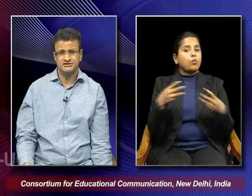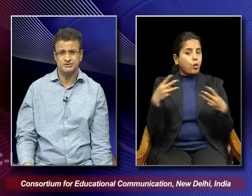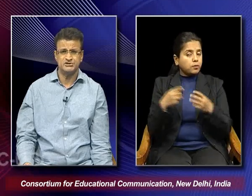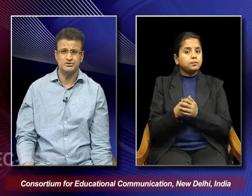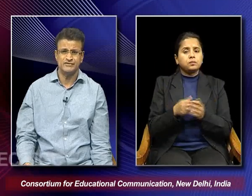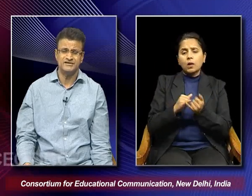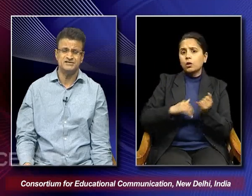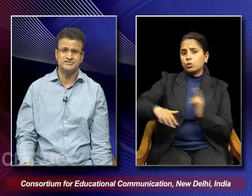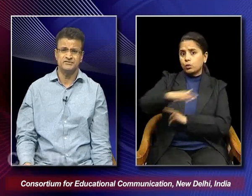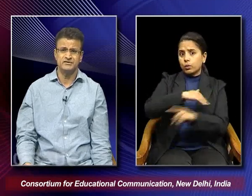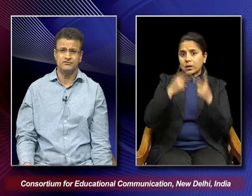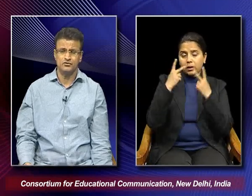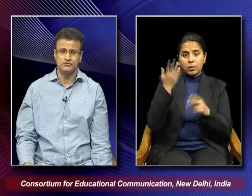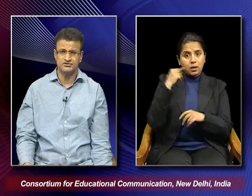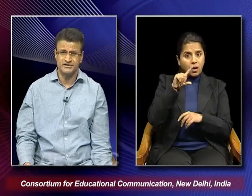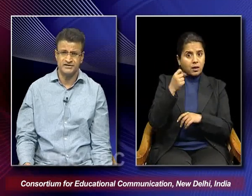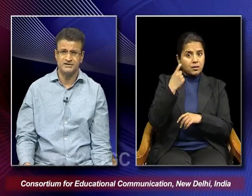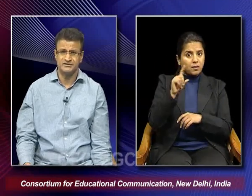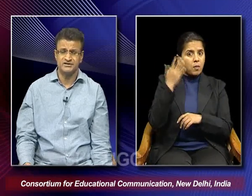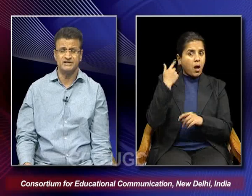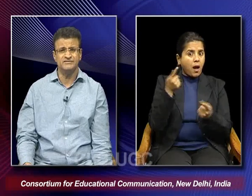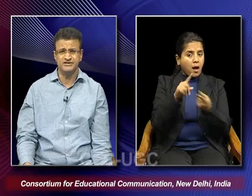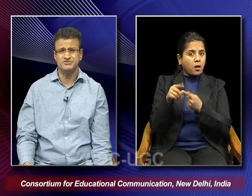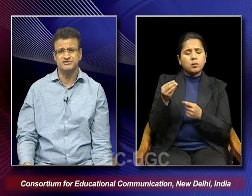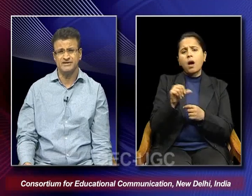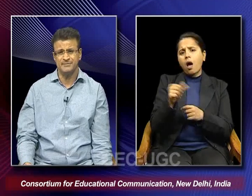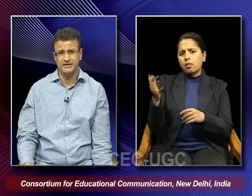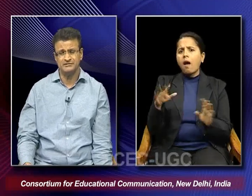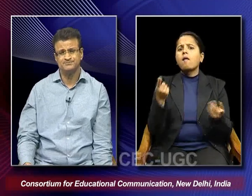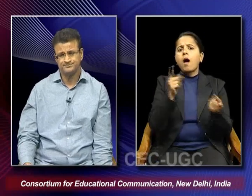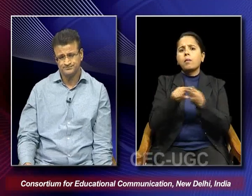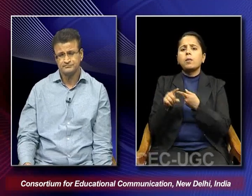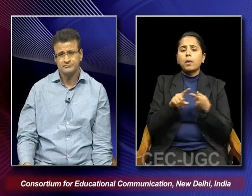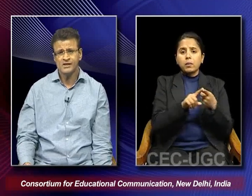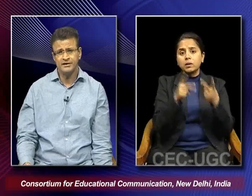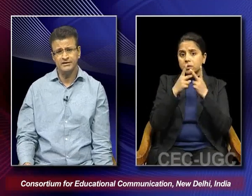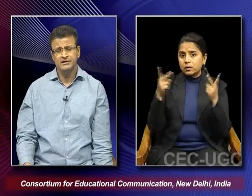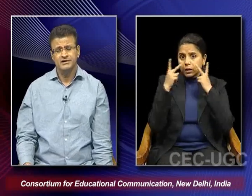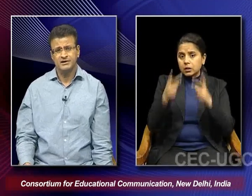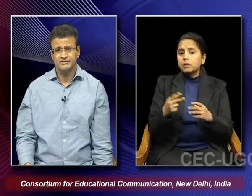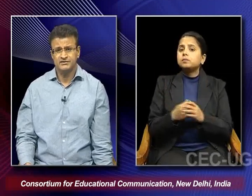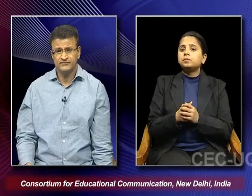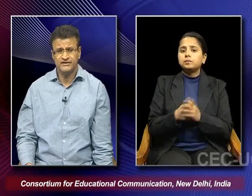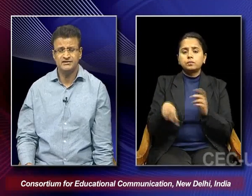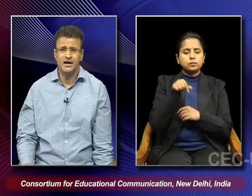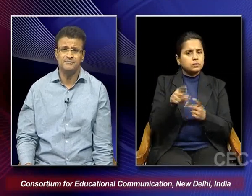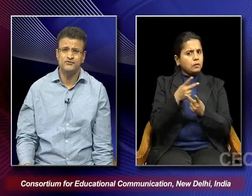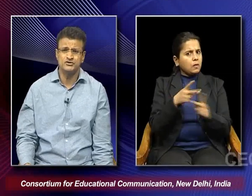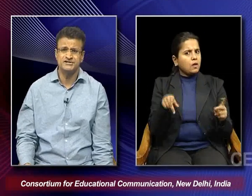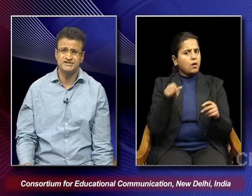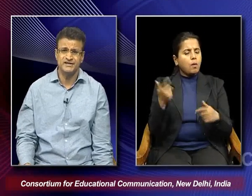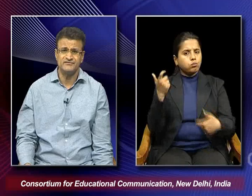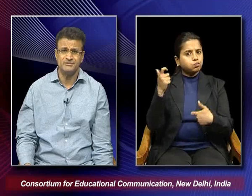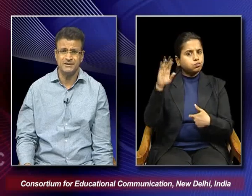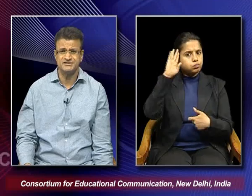the situation of 1971 war was created, there were other events which were happening in the different armed